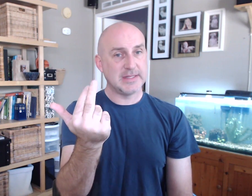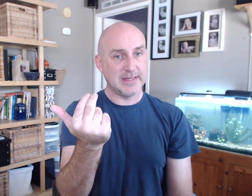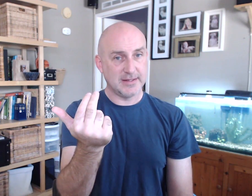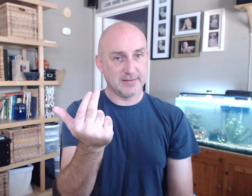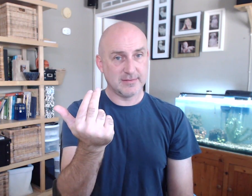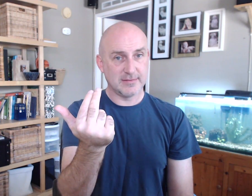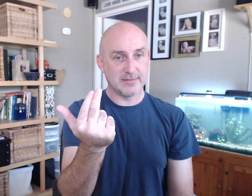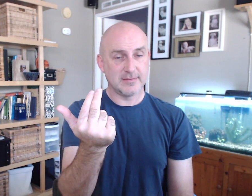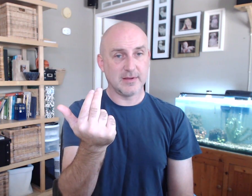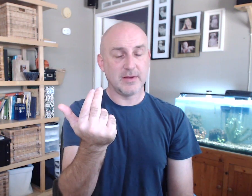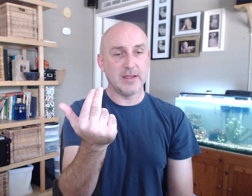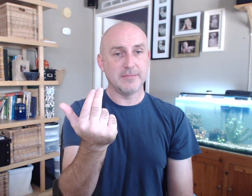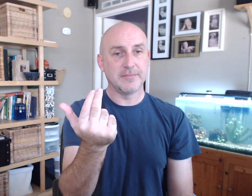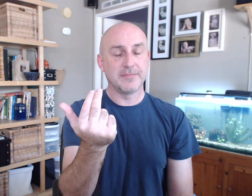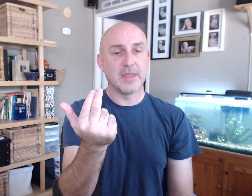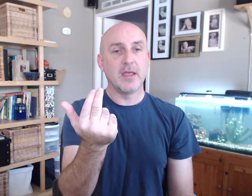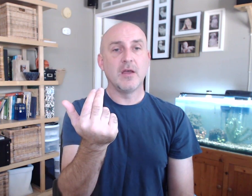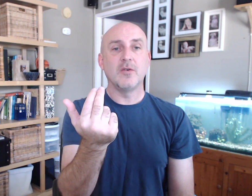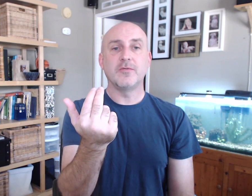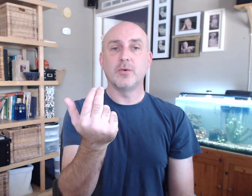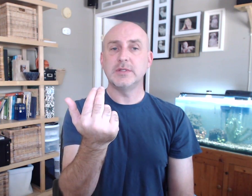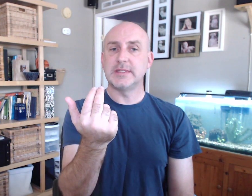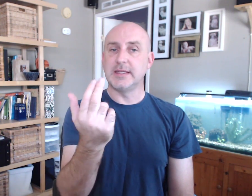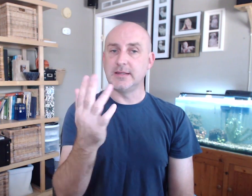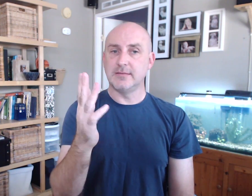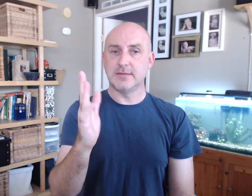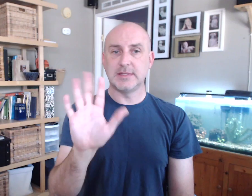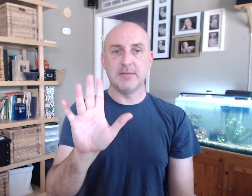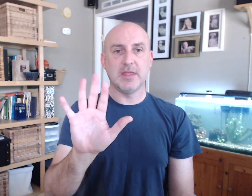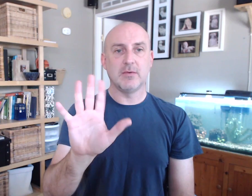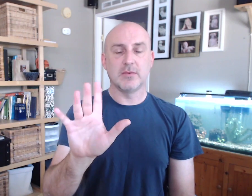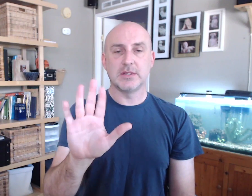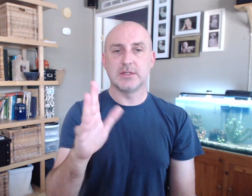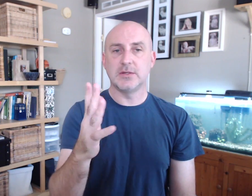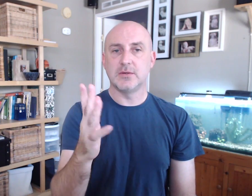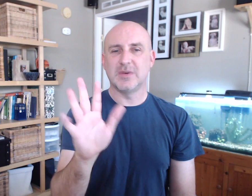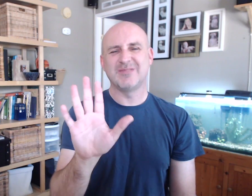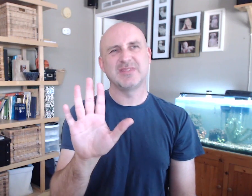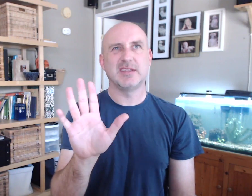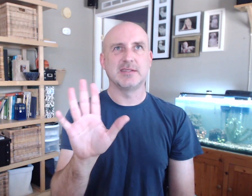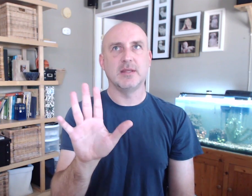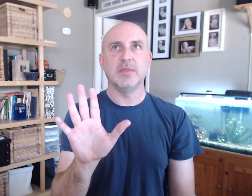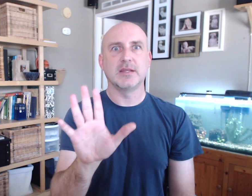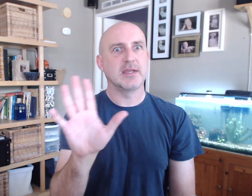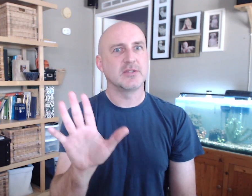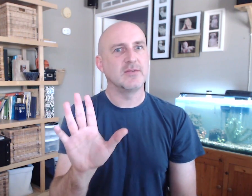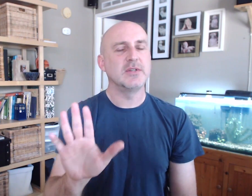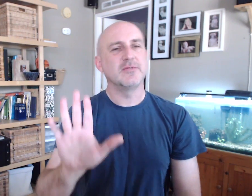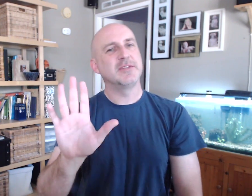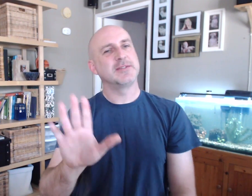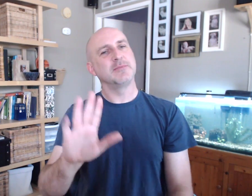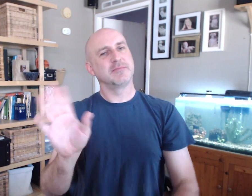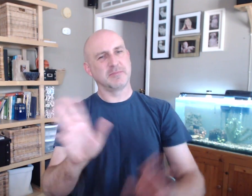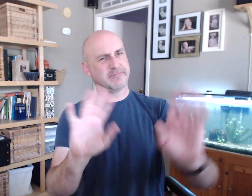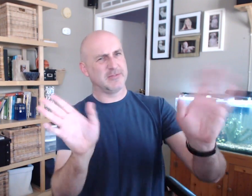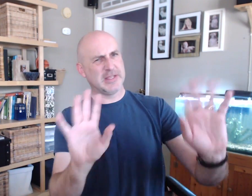13. Alright? 14, same thing. What we're going to do, well, it's not the same thing. It's actually very different. So forget I